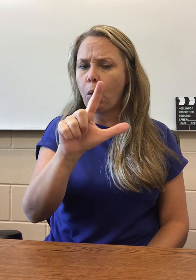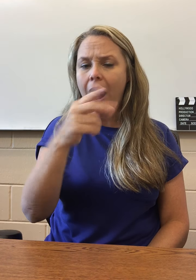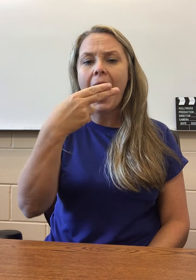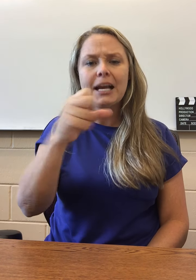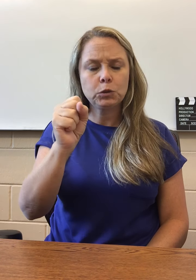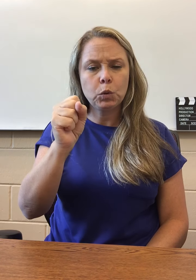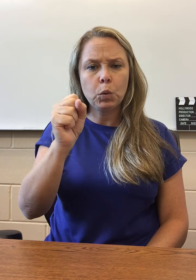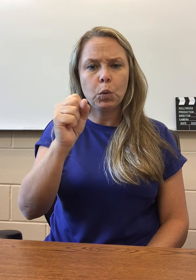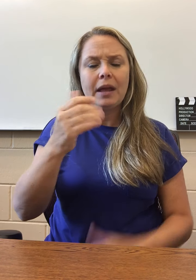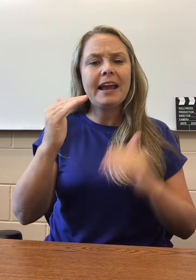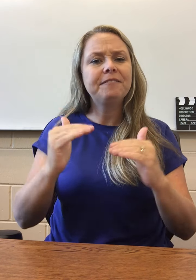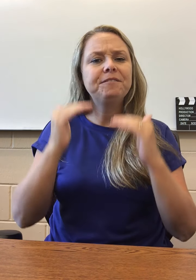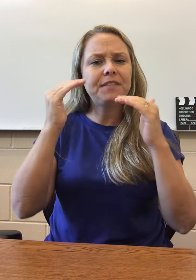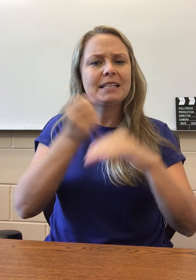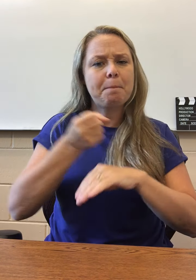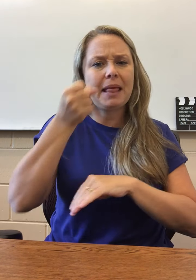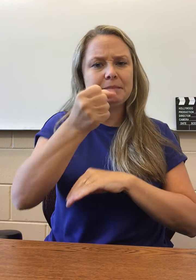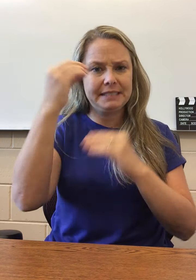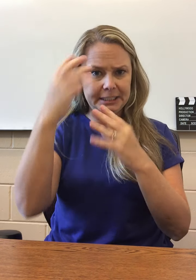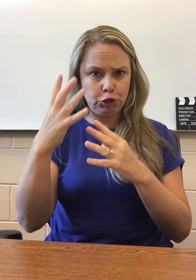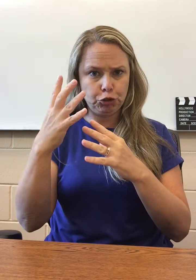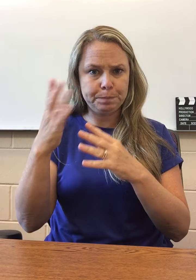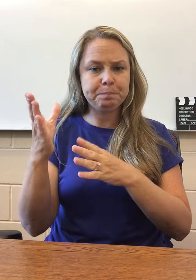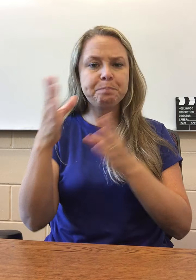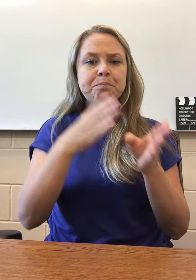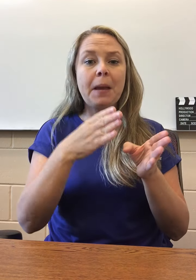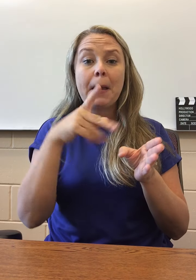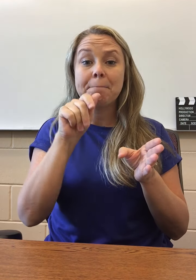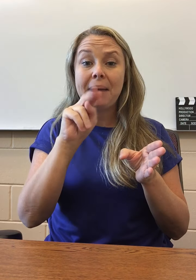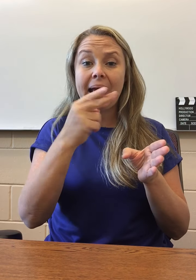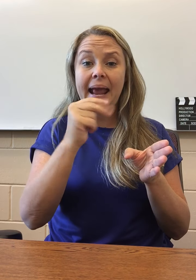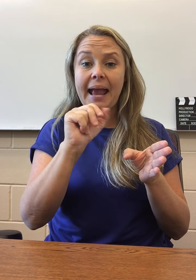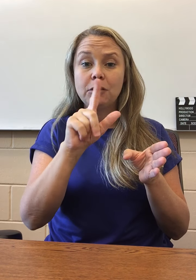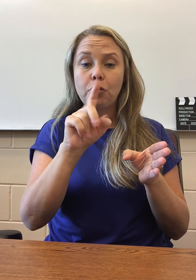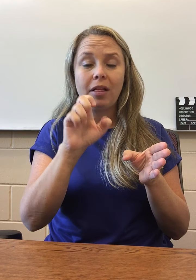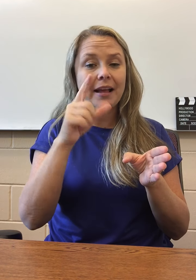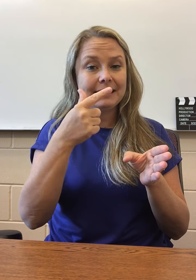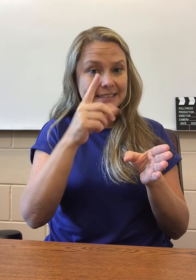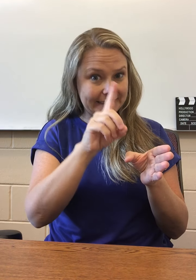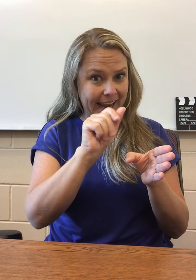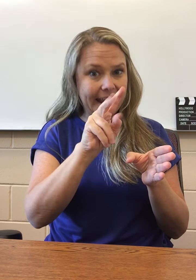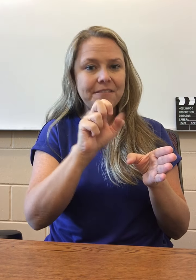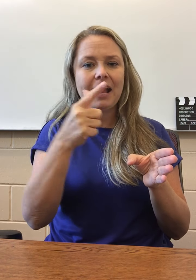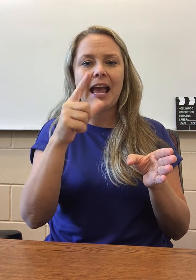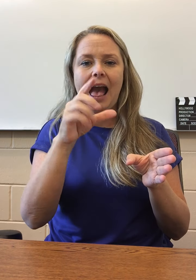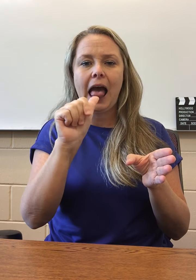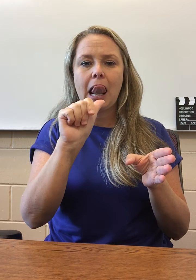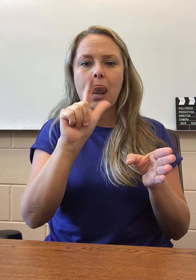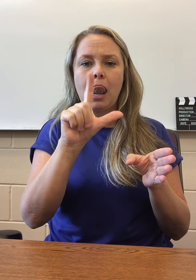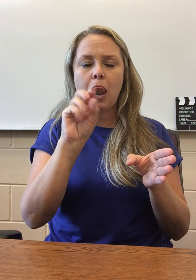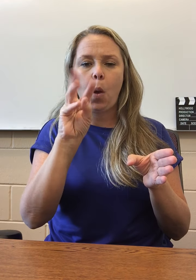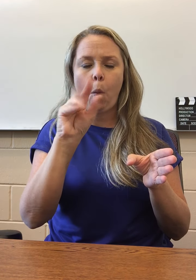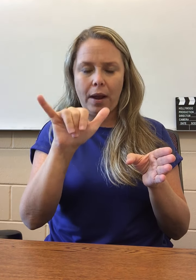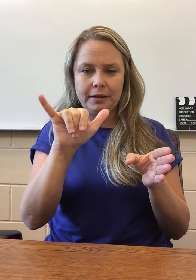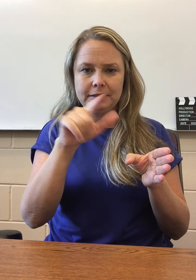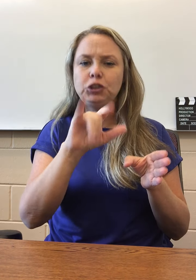placement teacher over in the panhandle dave galloway the president of the jackson county education association will